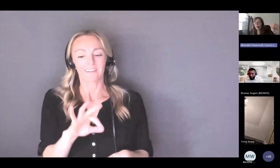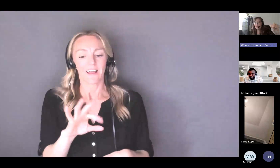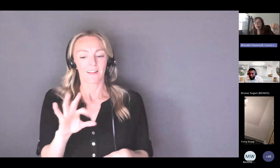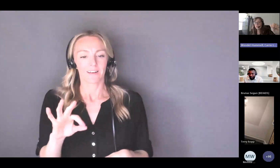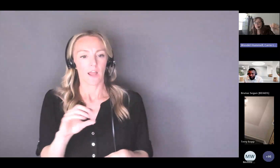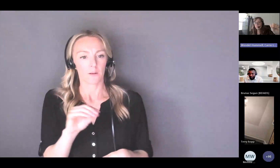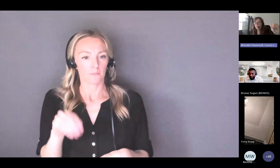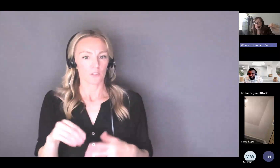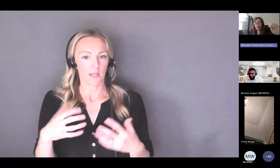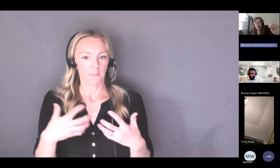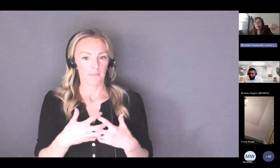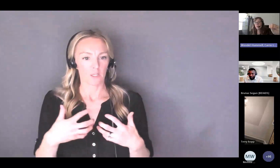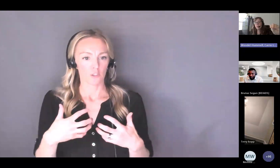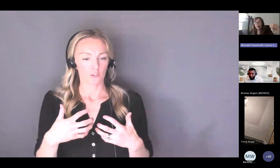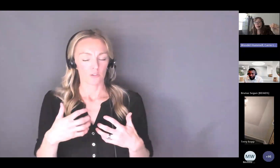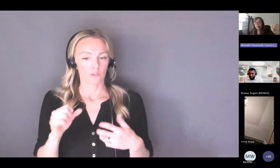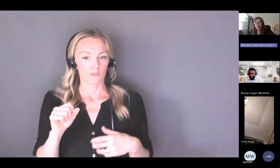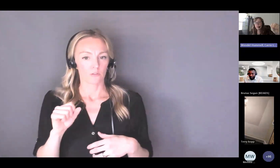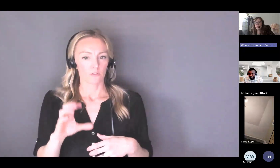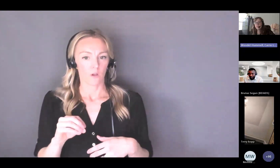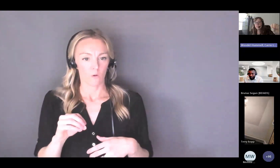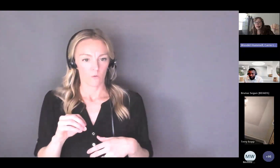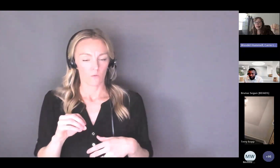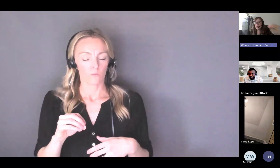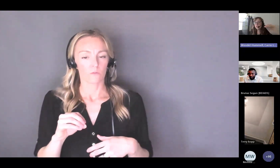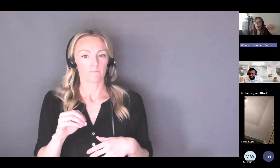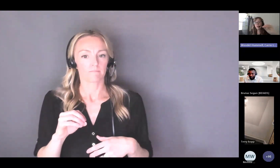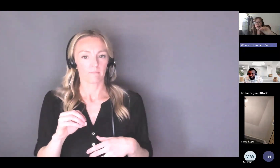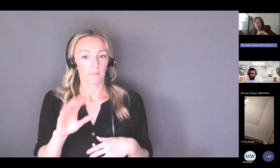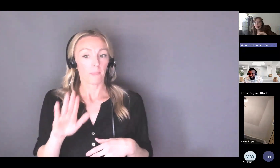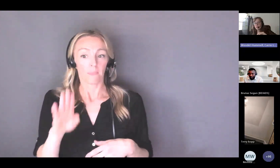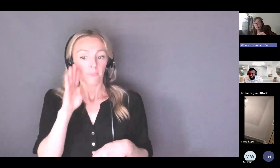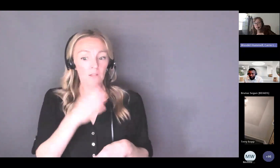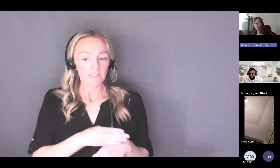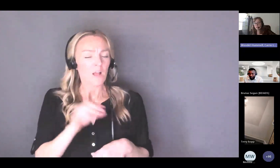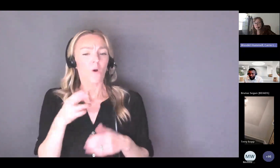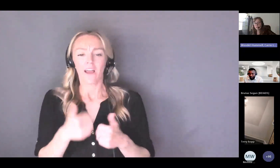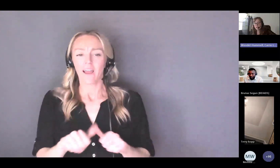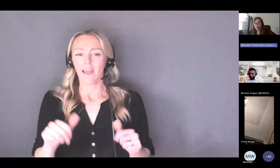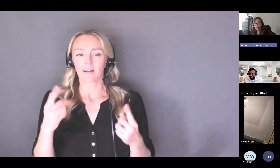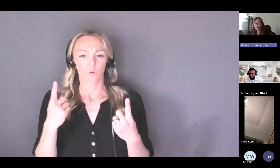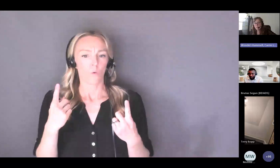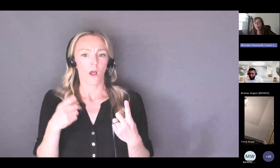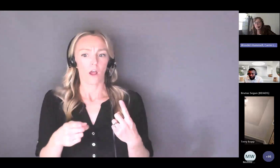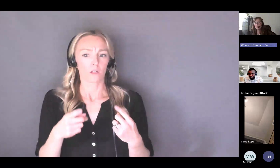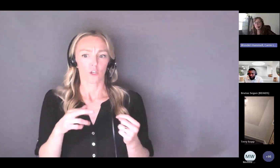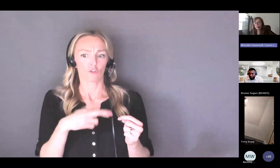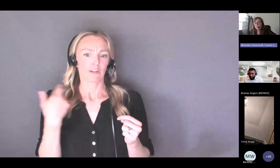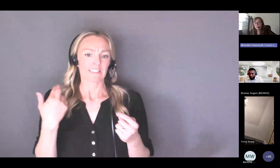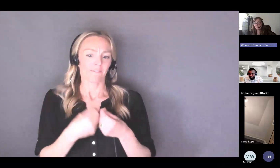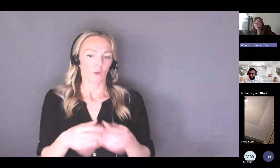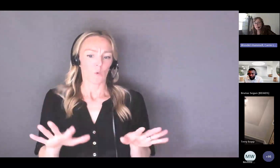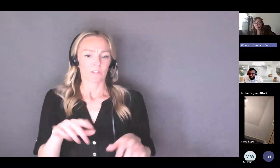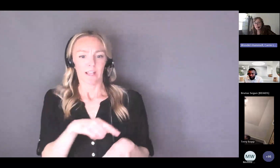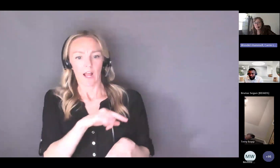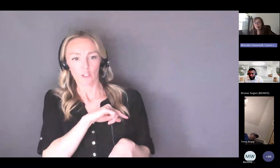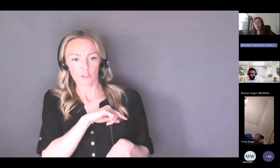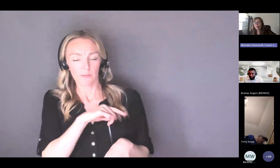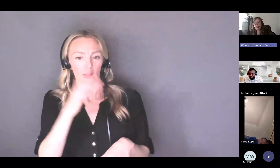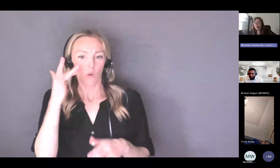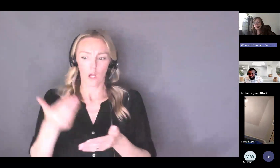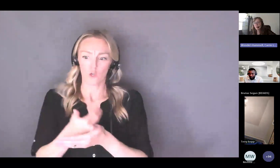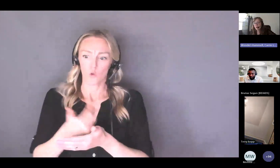99% match. So the risk that your son or anybody is going to lose eligibility because we're moving to this new